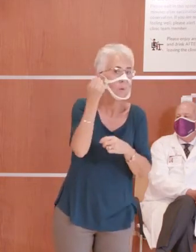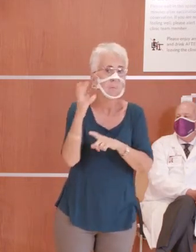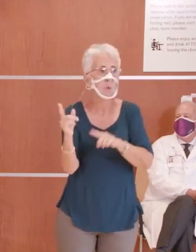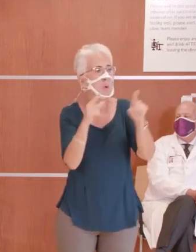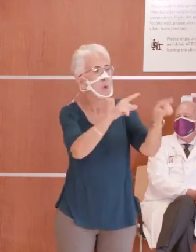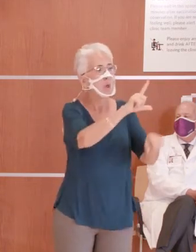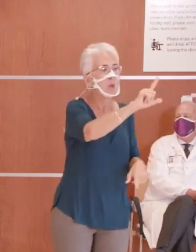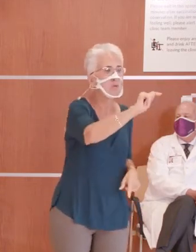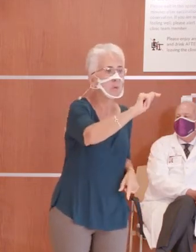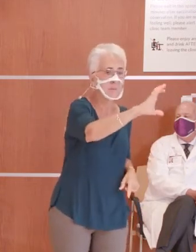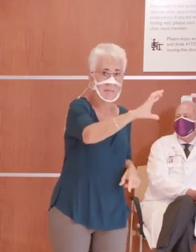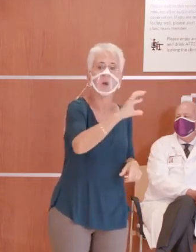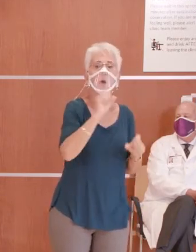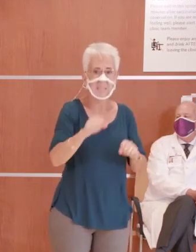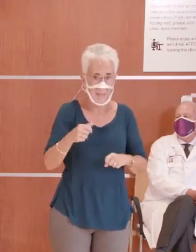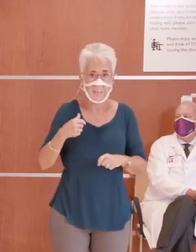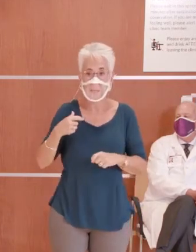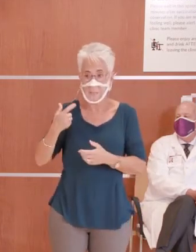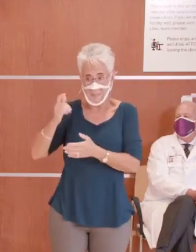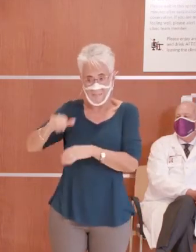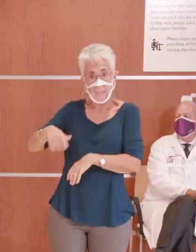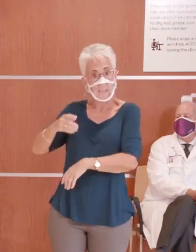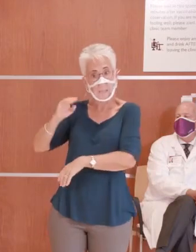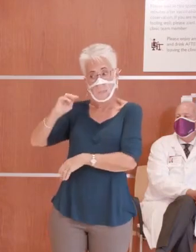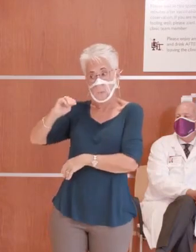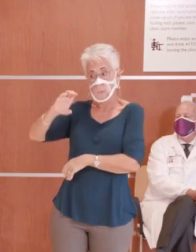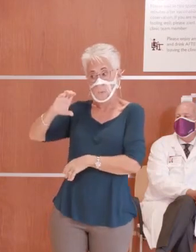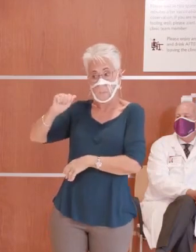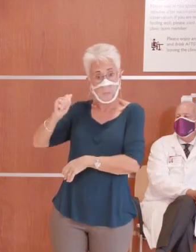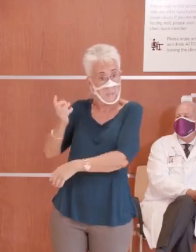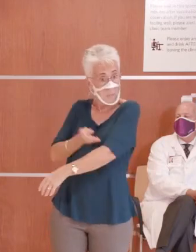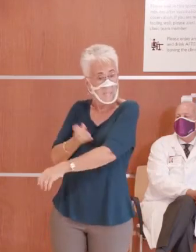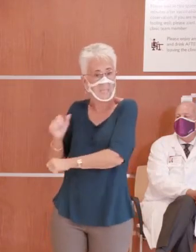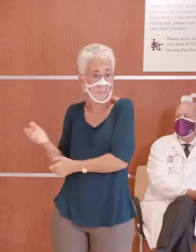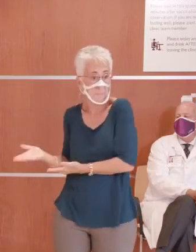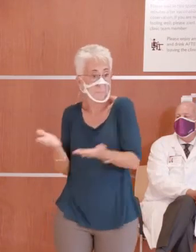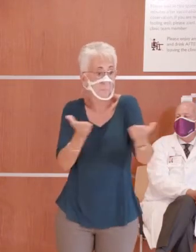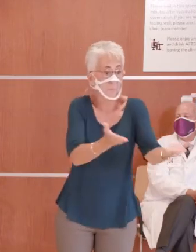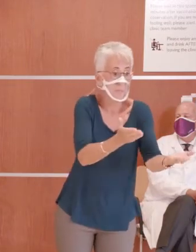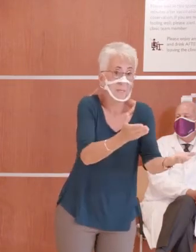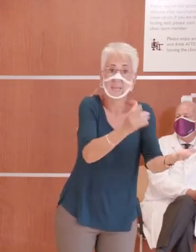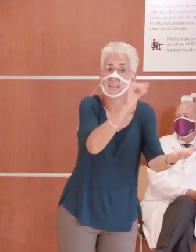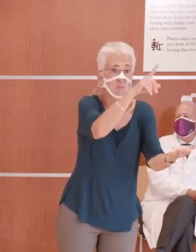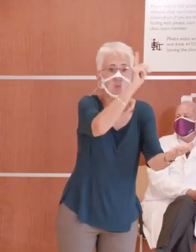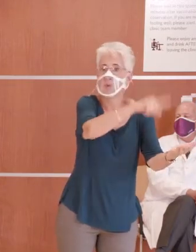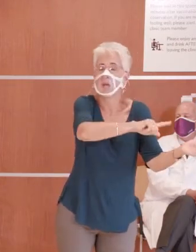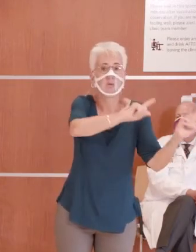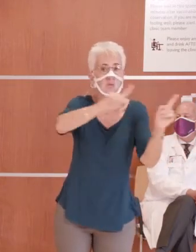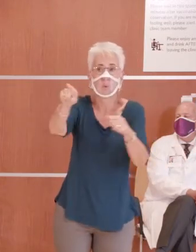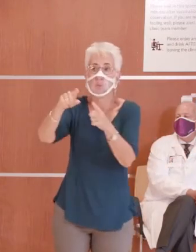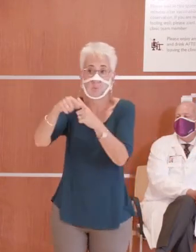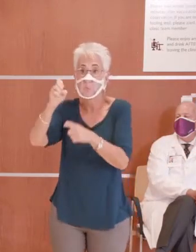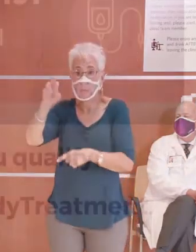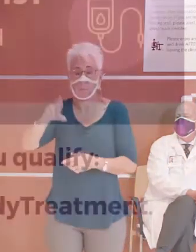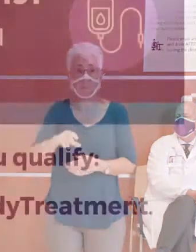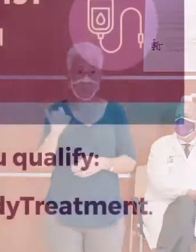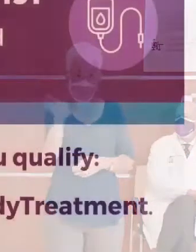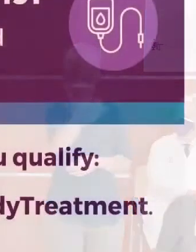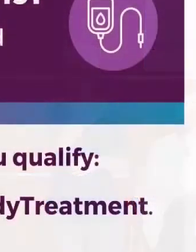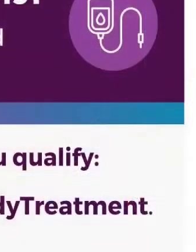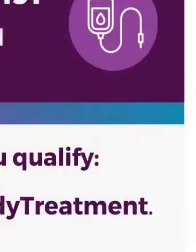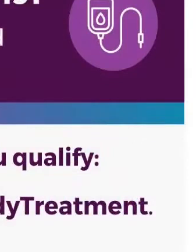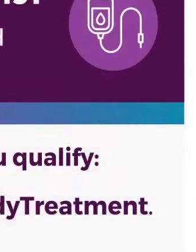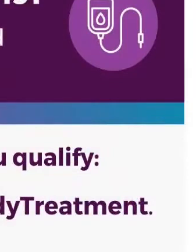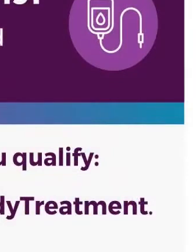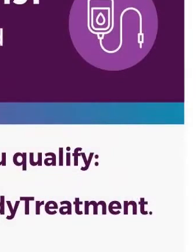care facilities. Basically, we'll bring the treatment to you if you are unable to access treatment. So if you think you have COVID-19, you